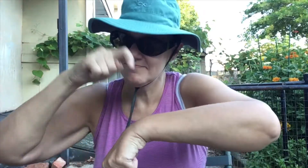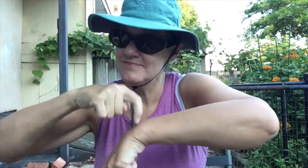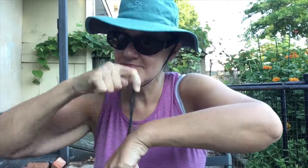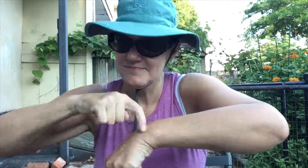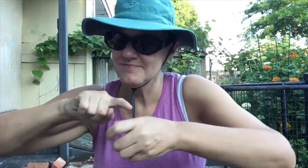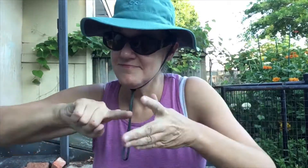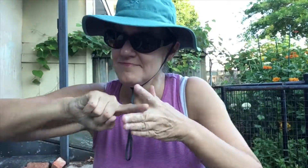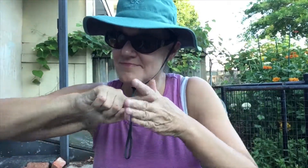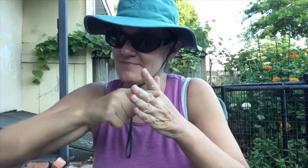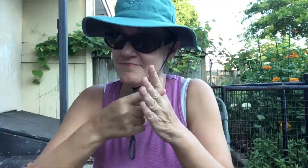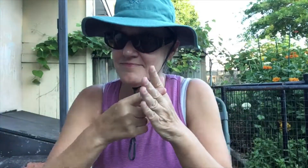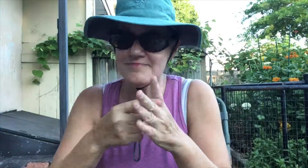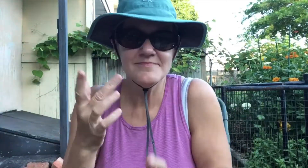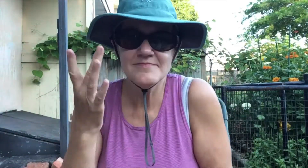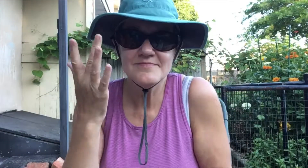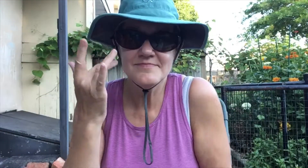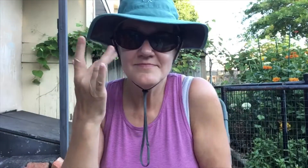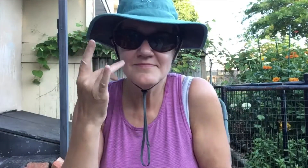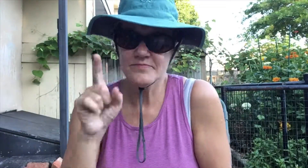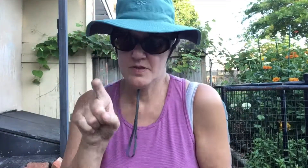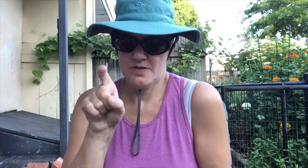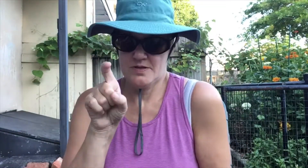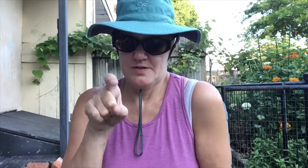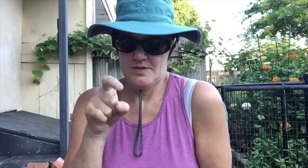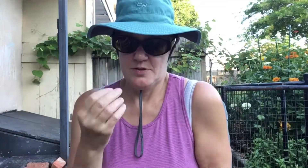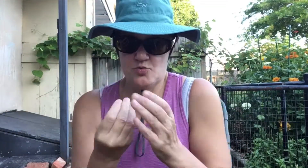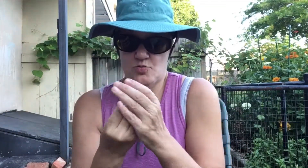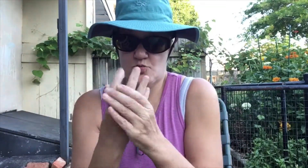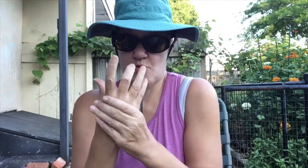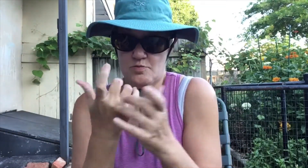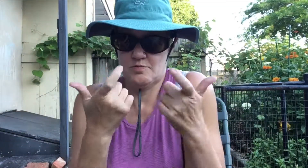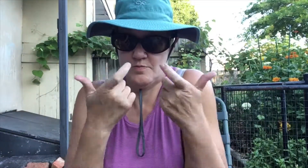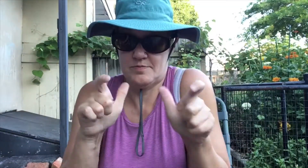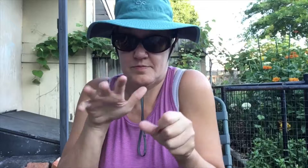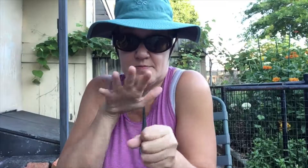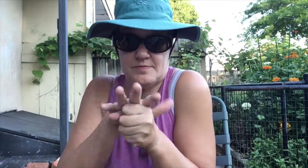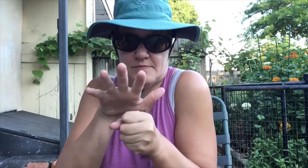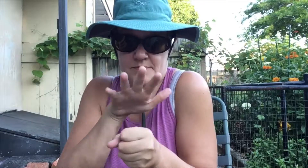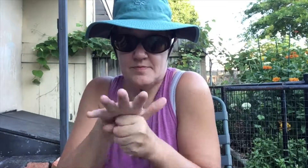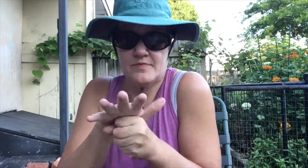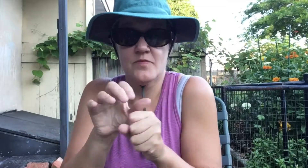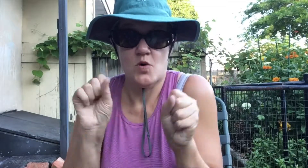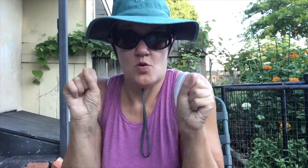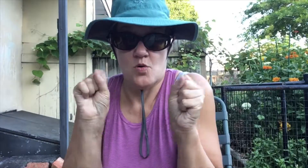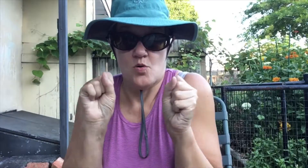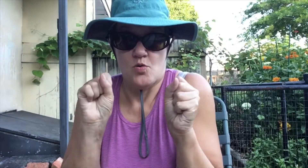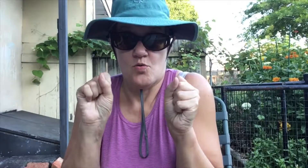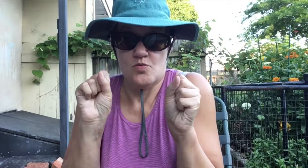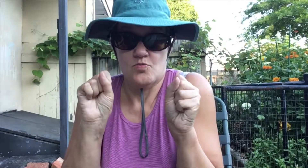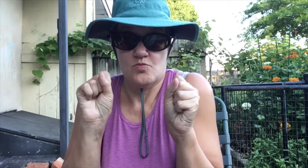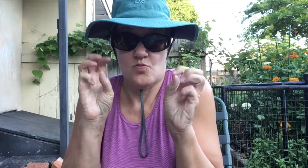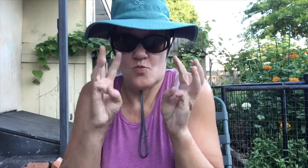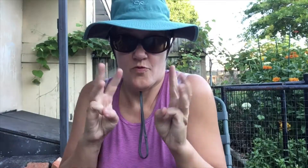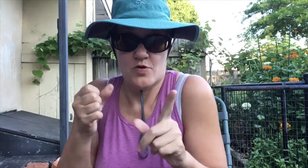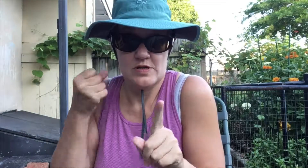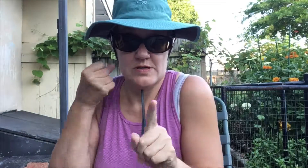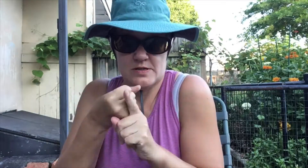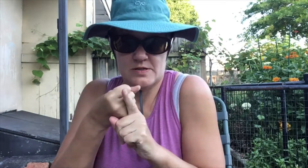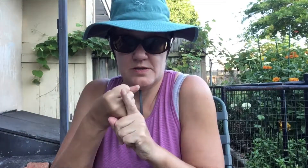It's the hot time of summer, but it's still time to start fall vegetables because they need enough time